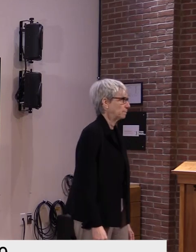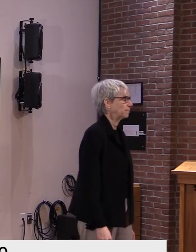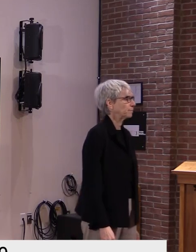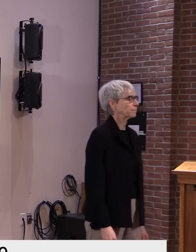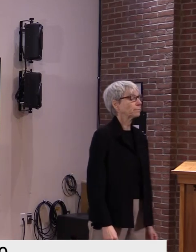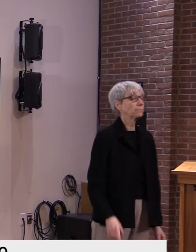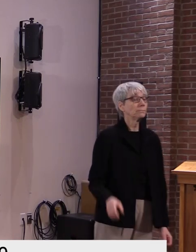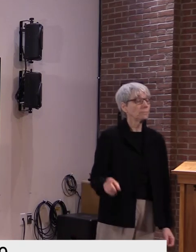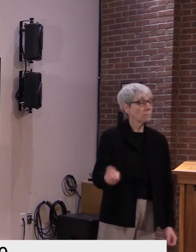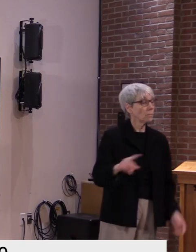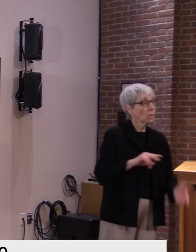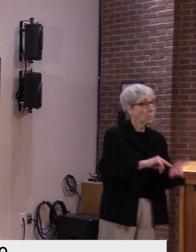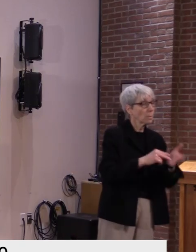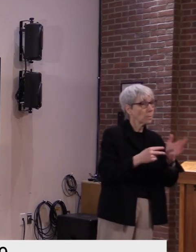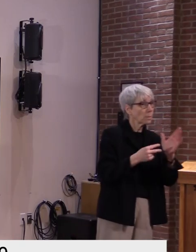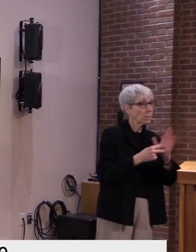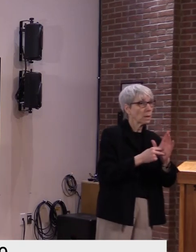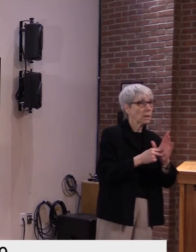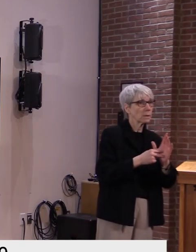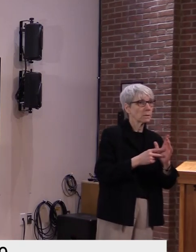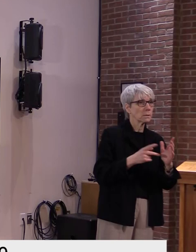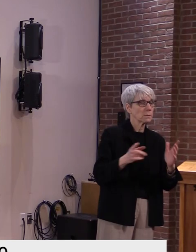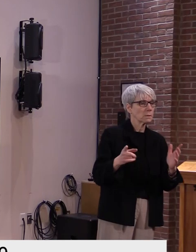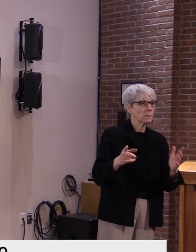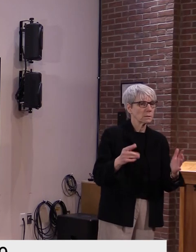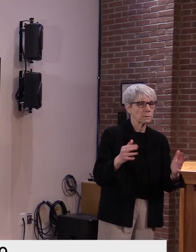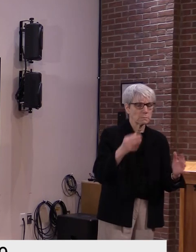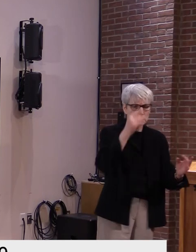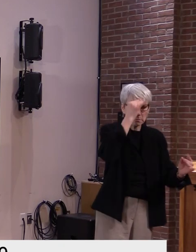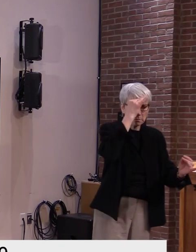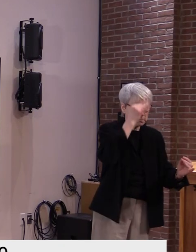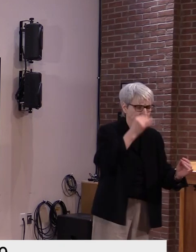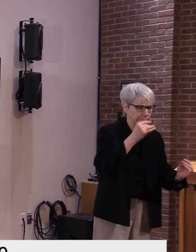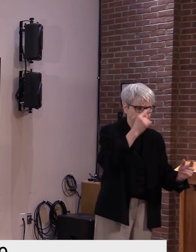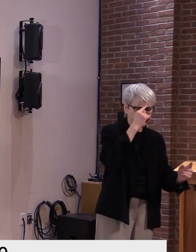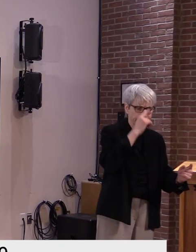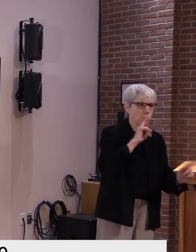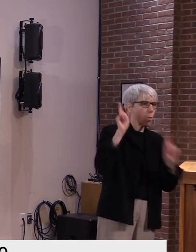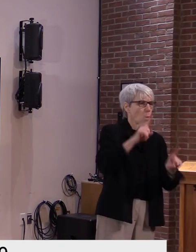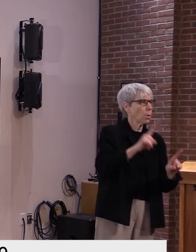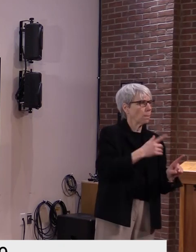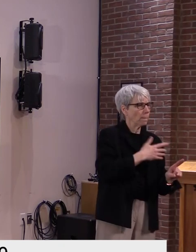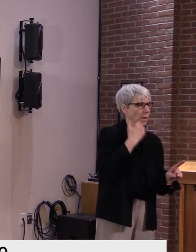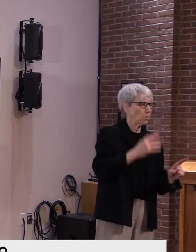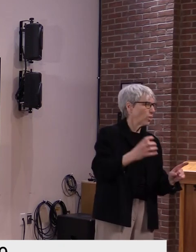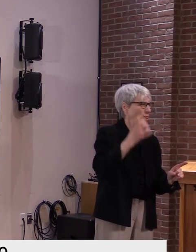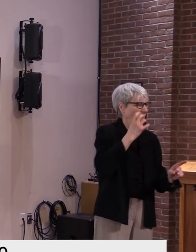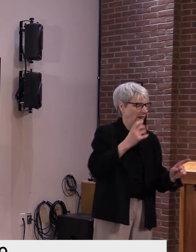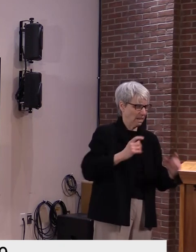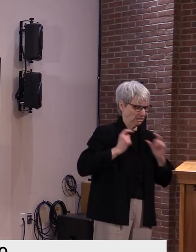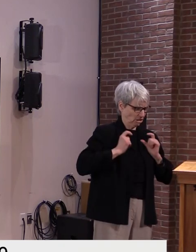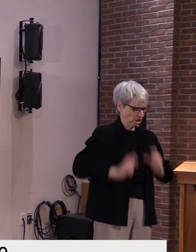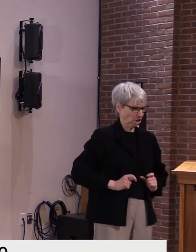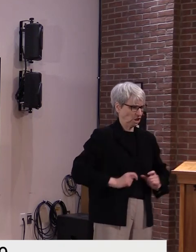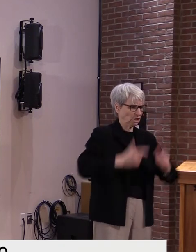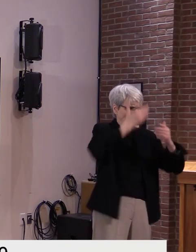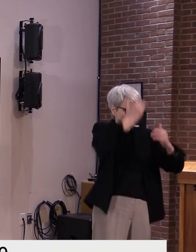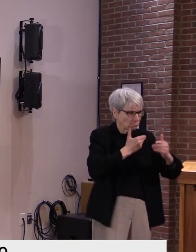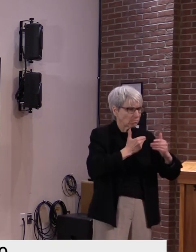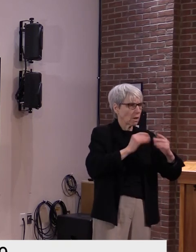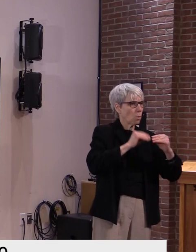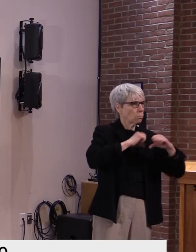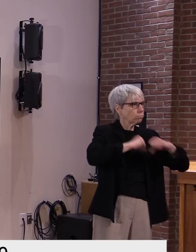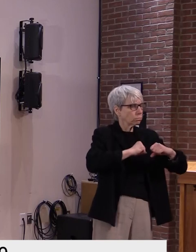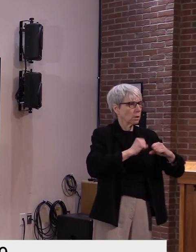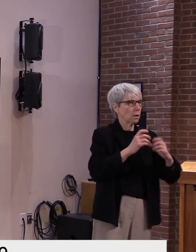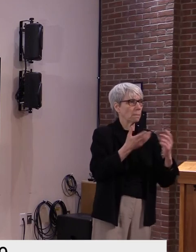And so then it's not a question of, like, do we need to have better types of PPE for them so that the virus, if they have it, doesn't get spread in the first